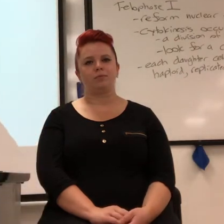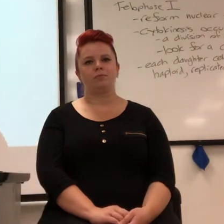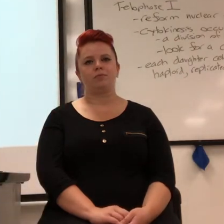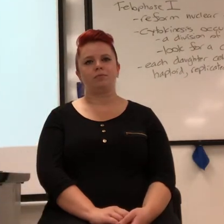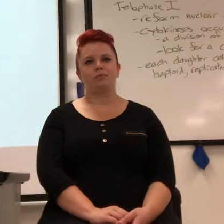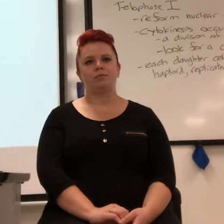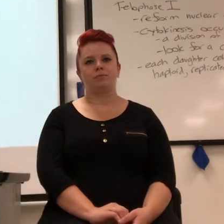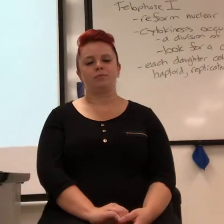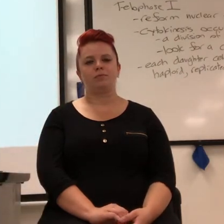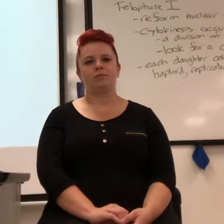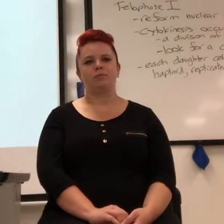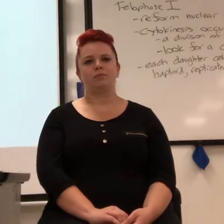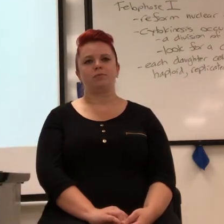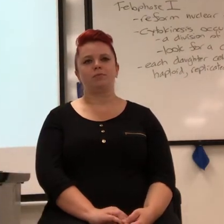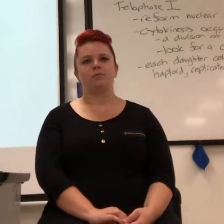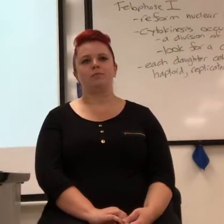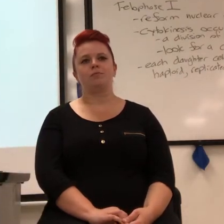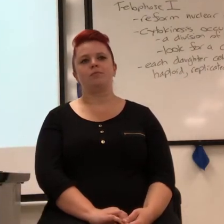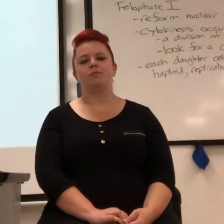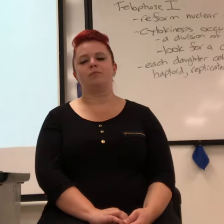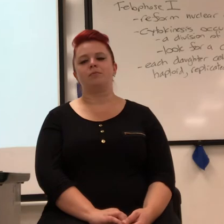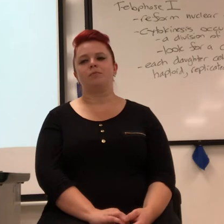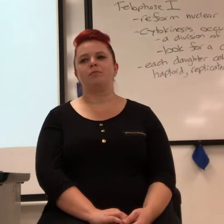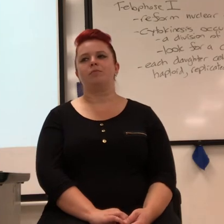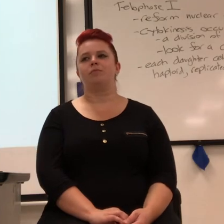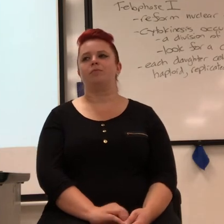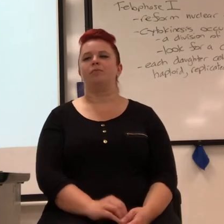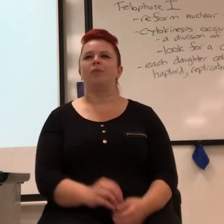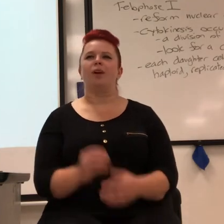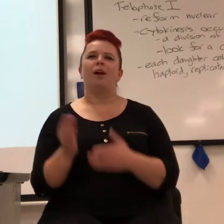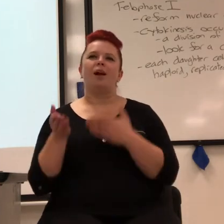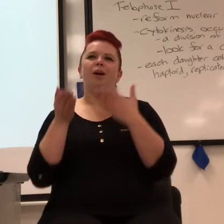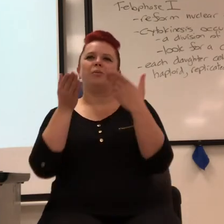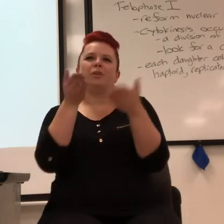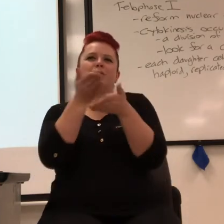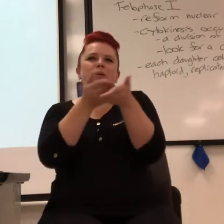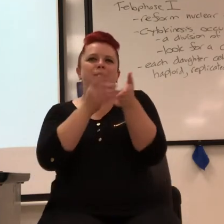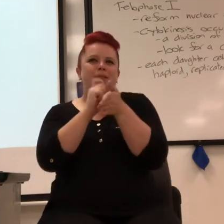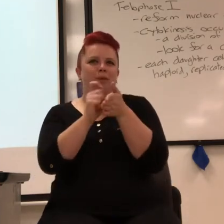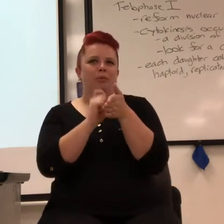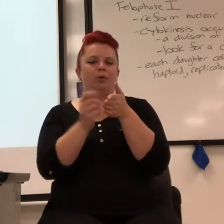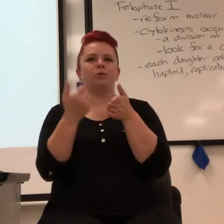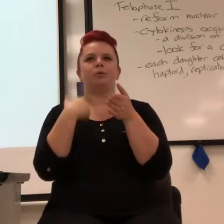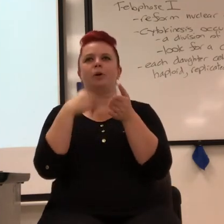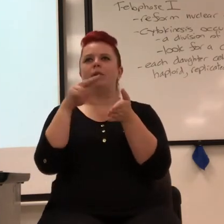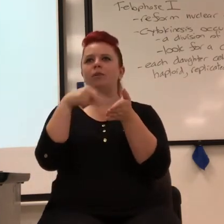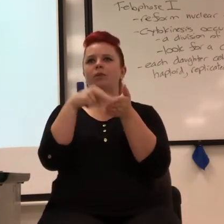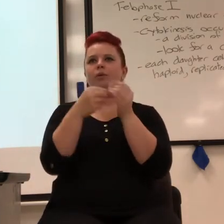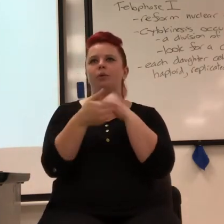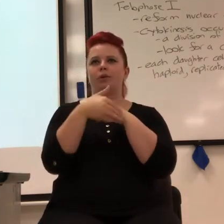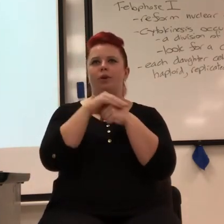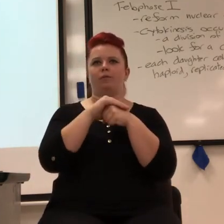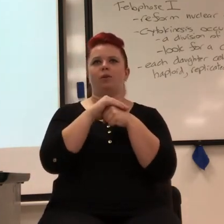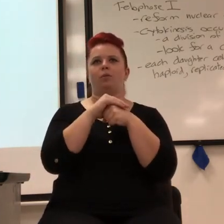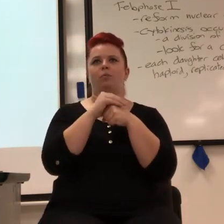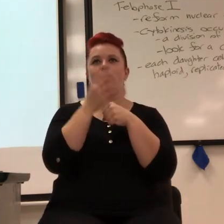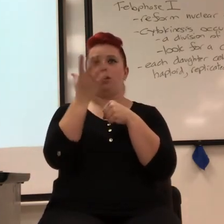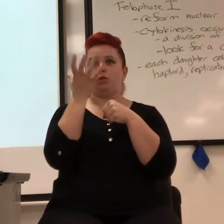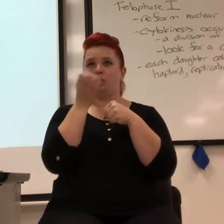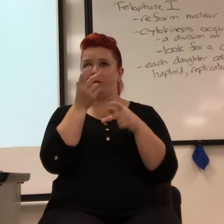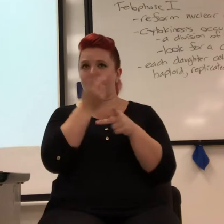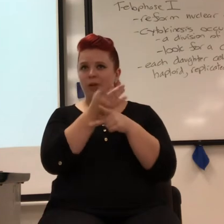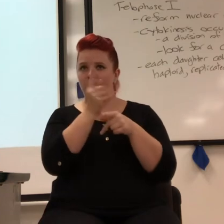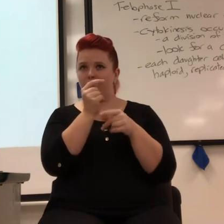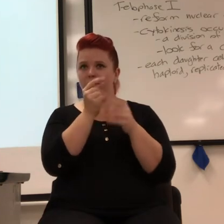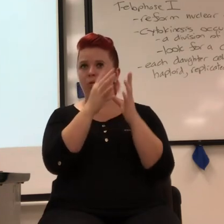I won't give you any new notes. Well, I should give you some notes. I mean, you have the nuclear envelope. Do you want it there, or do you